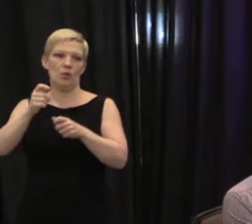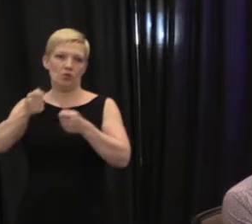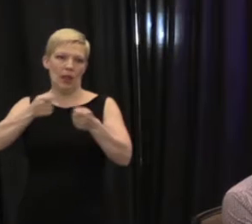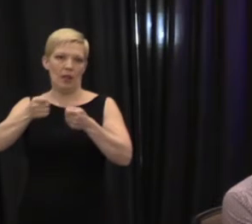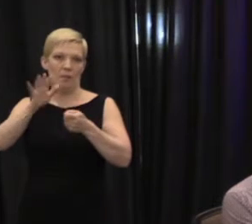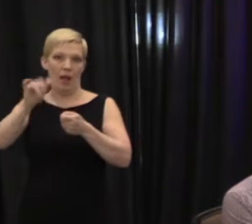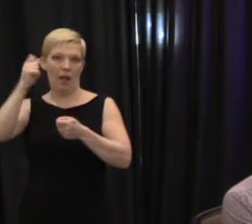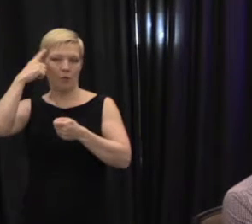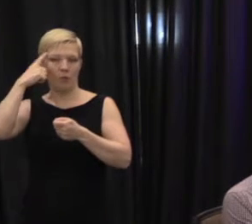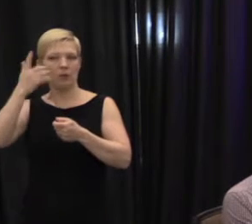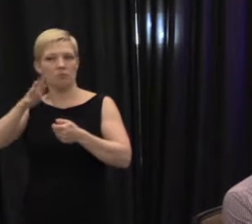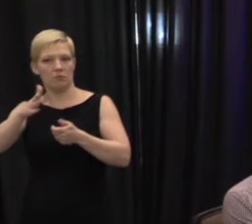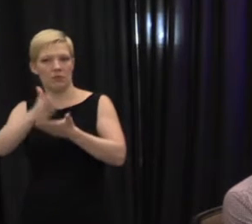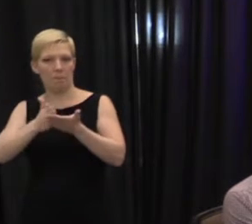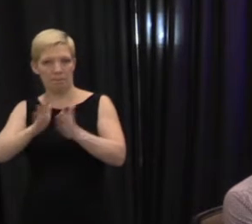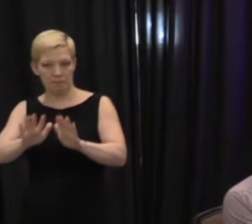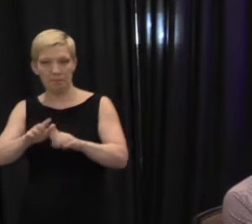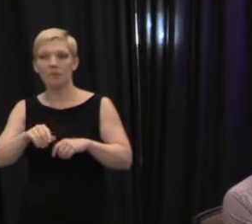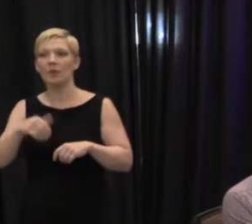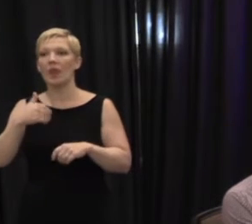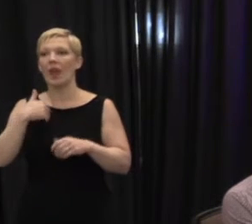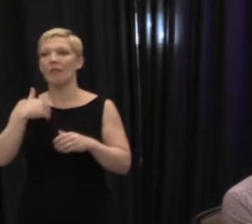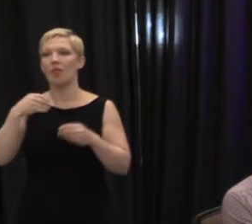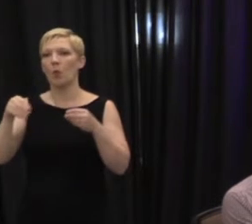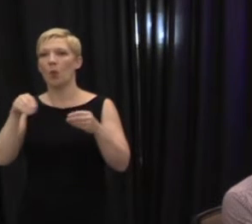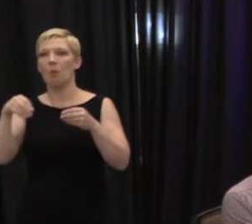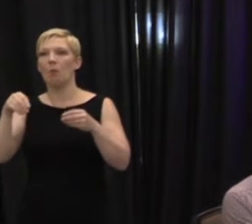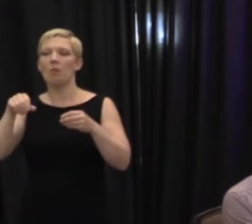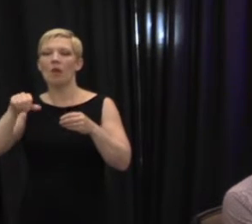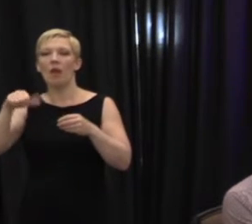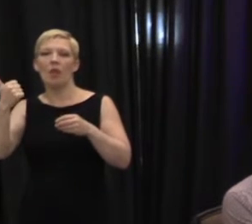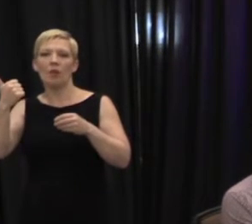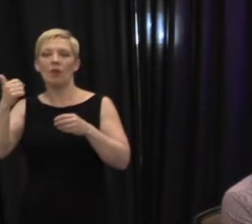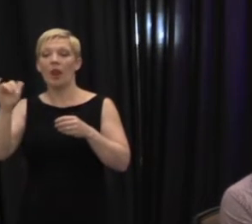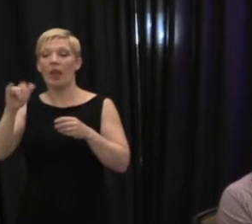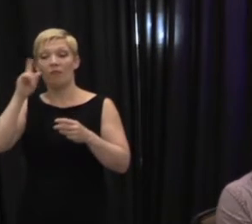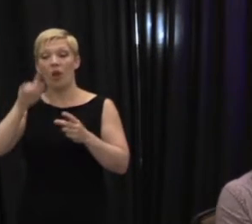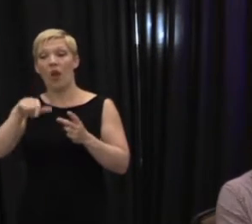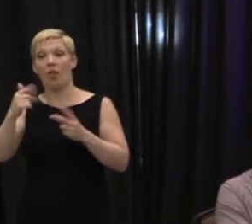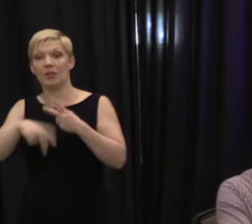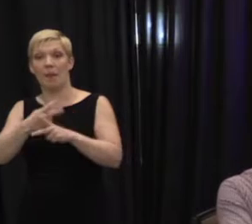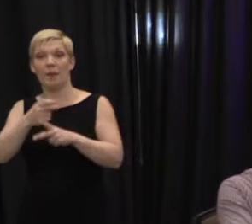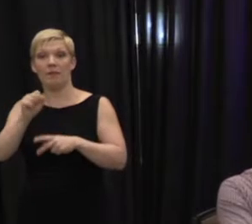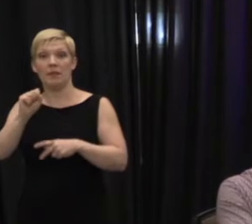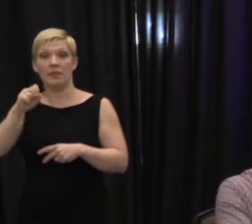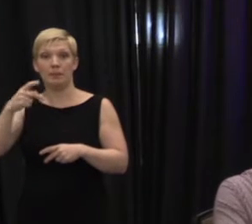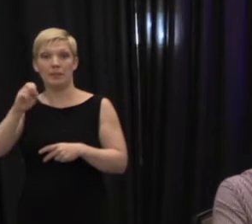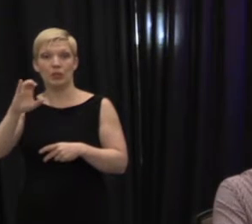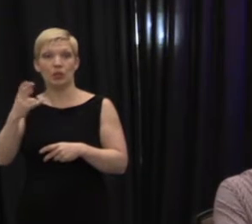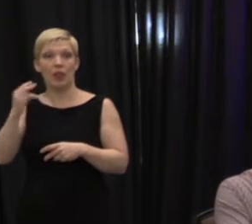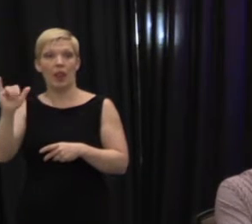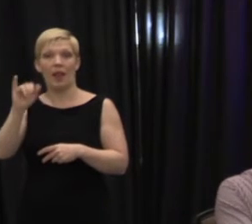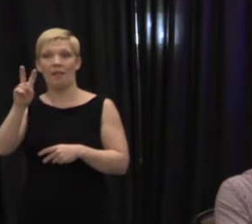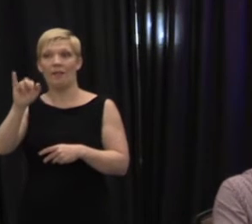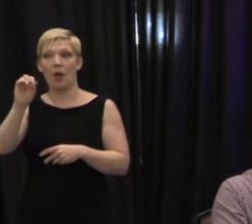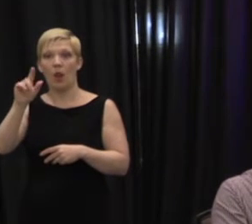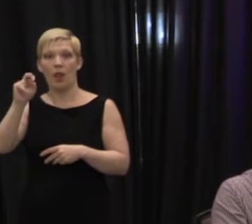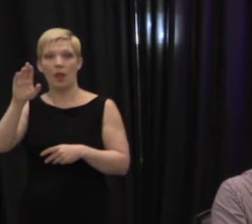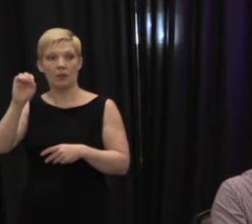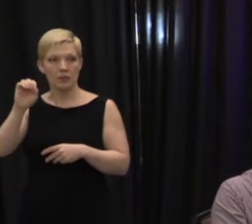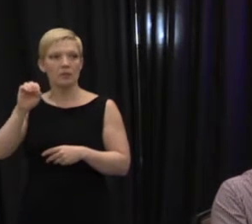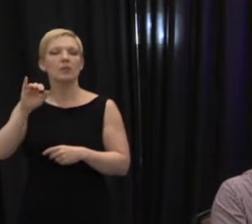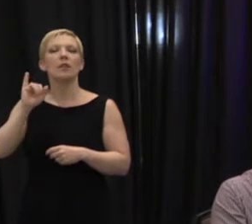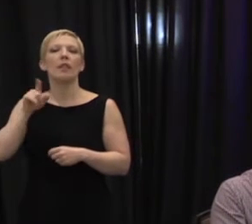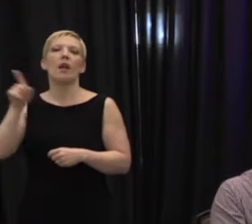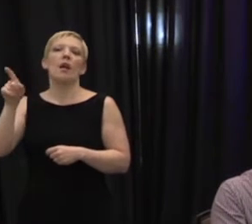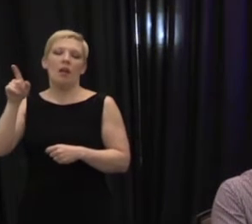room for regulation, whereas other types of speech, violence, for example, in the media, the Supreme Court has said is not an area